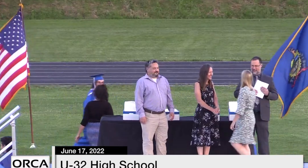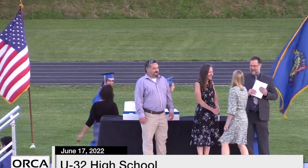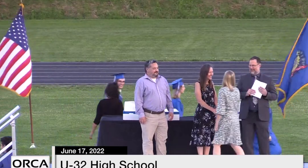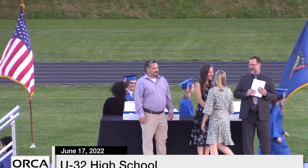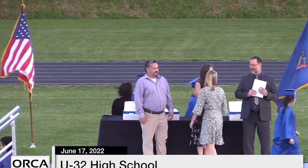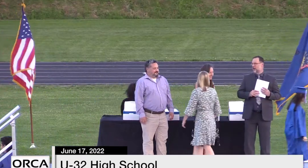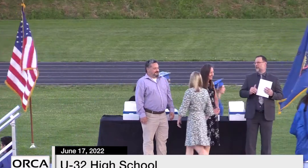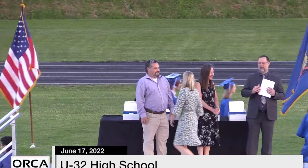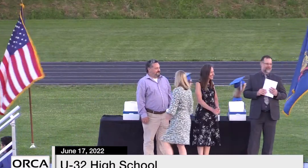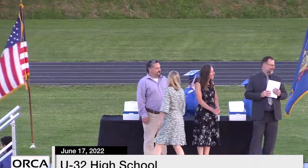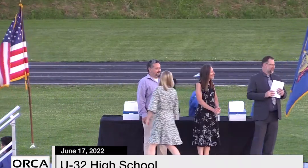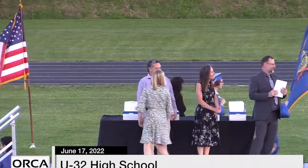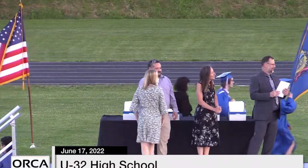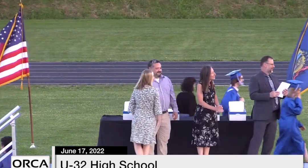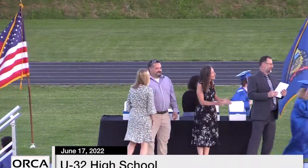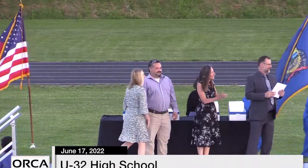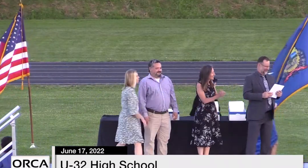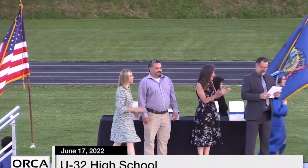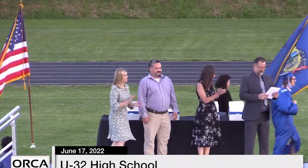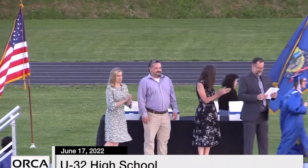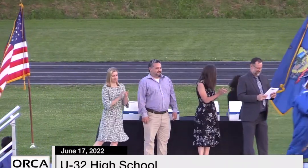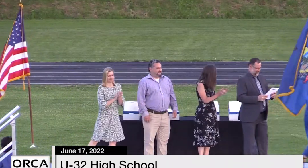Austin A. Beard.